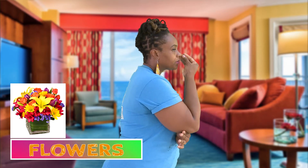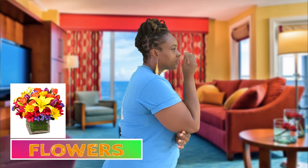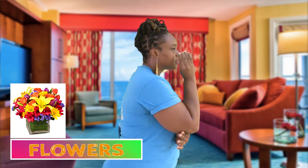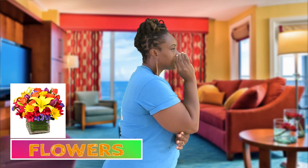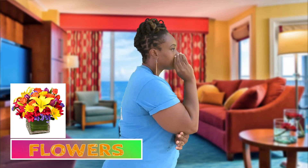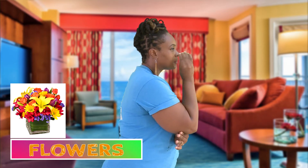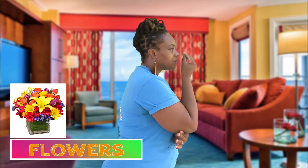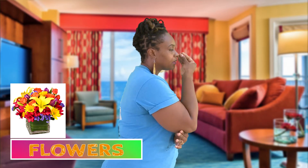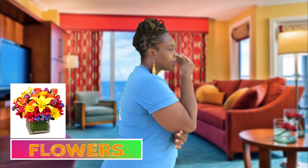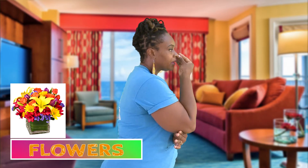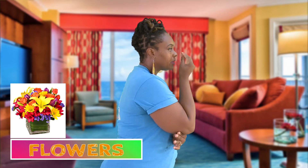Flowers.